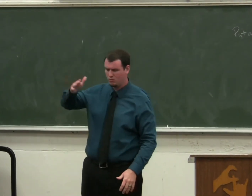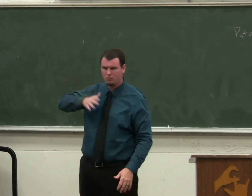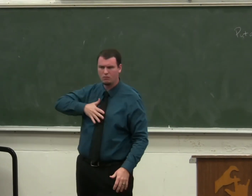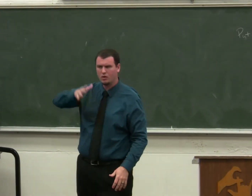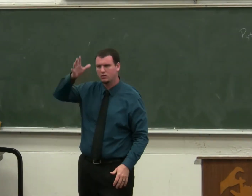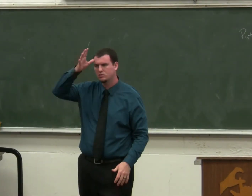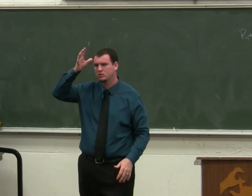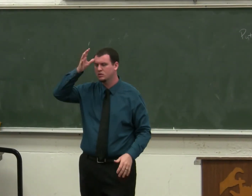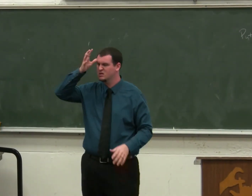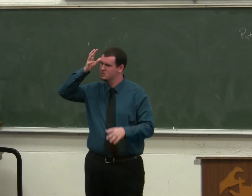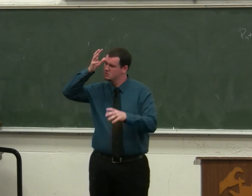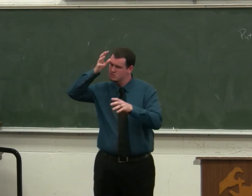When I was growing up,